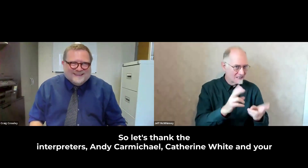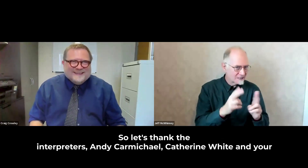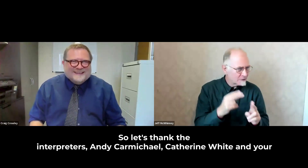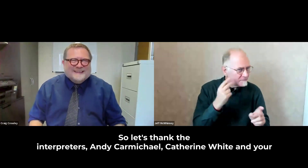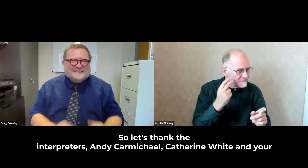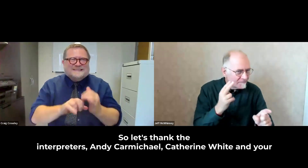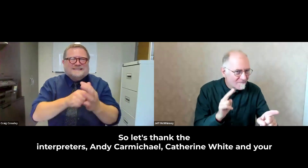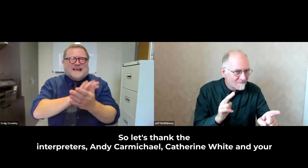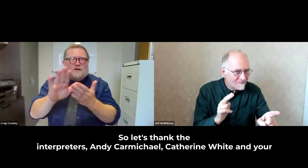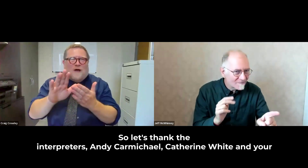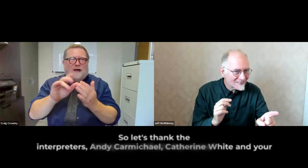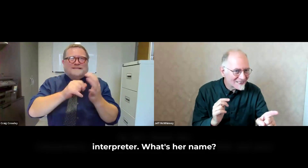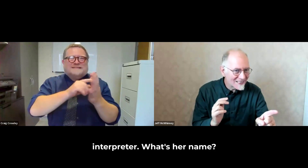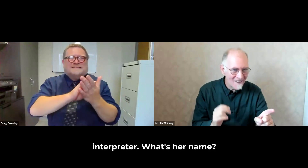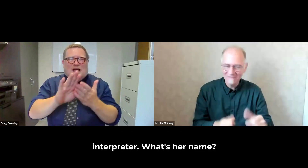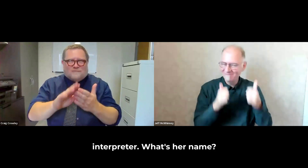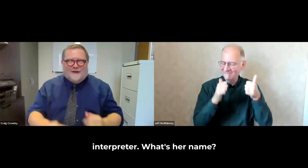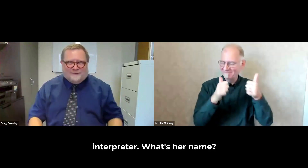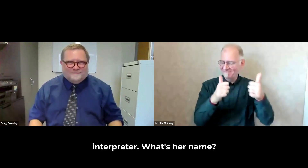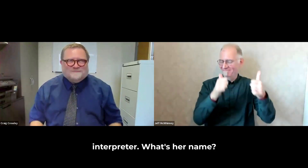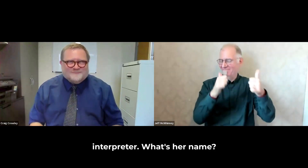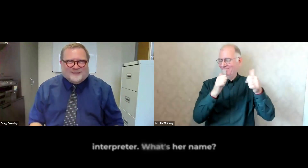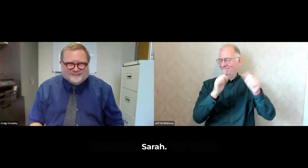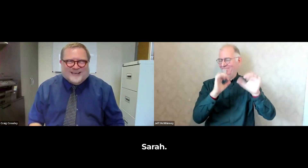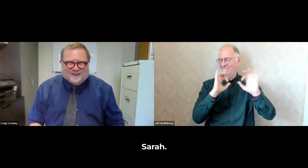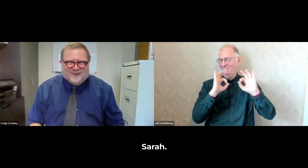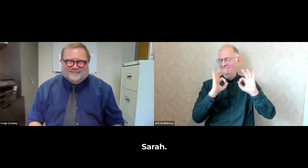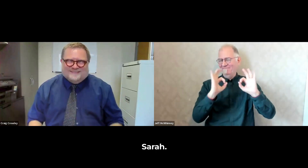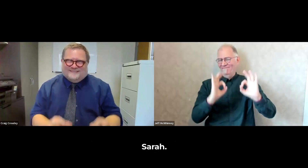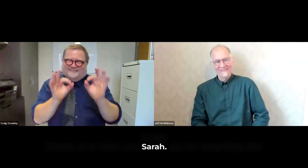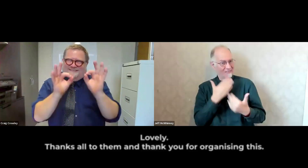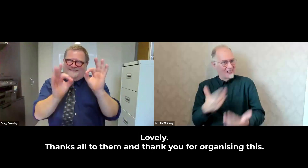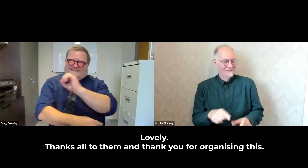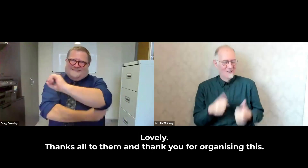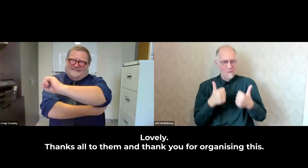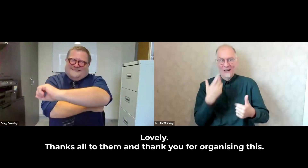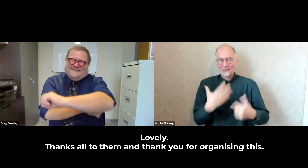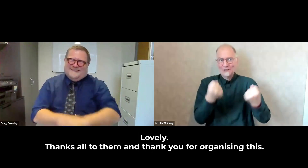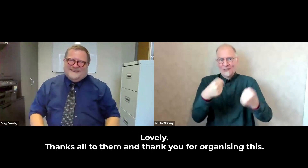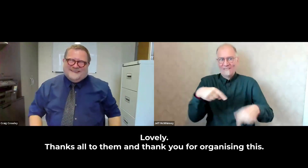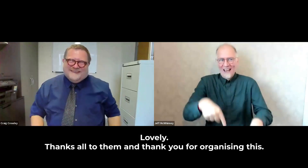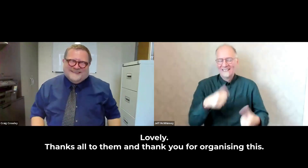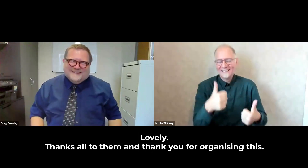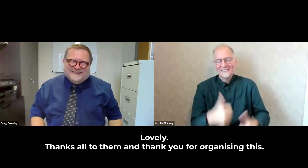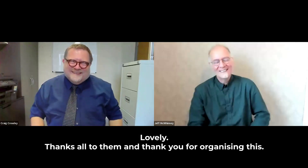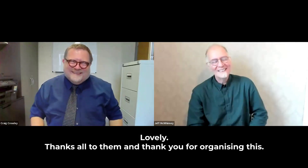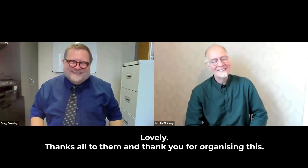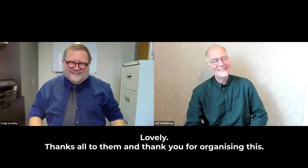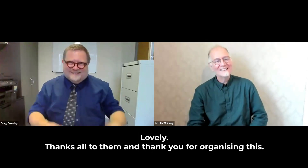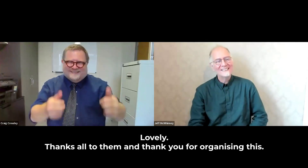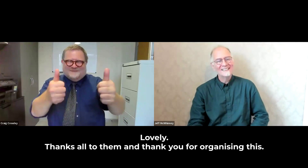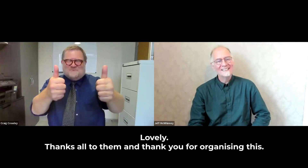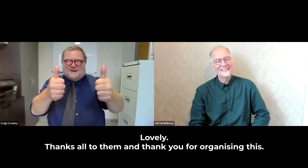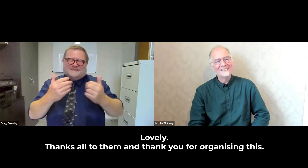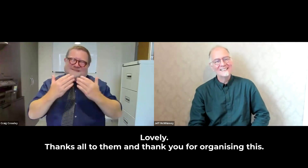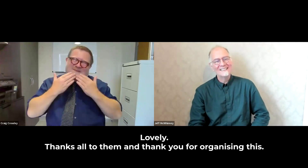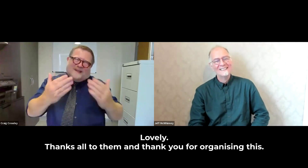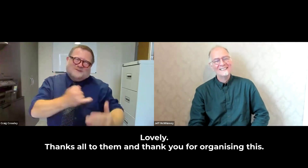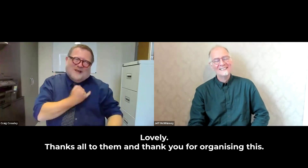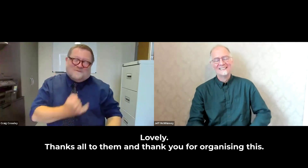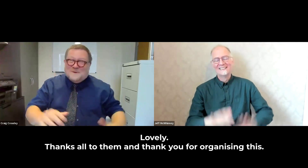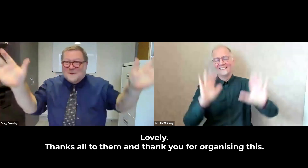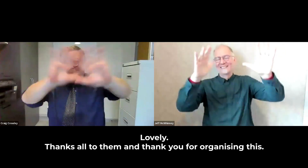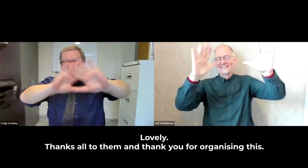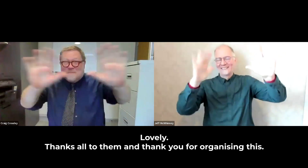Carmichael, Catherine White, and your interpreter, what's her name? Sarah. Lovely. Thanks all to them. And thank